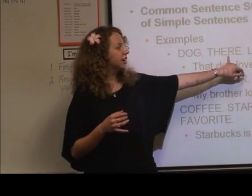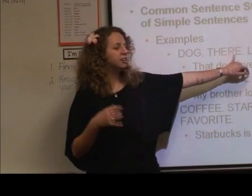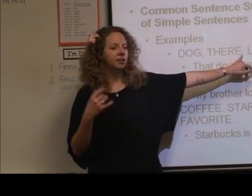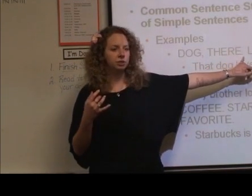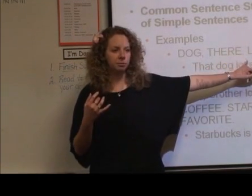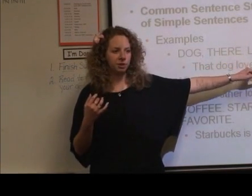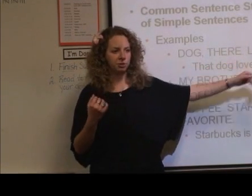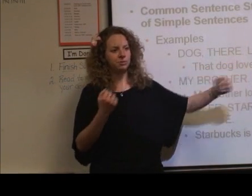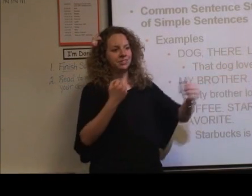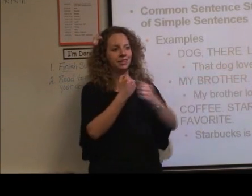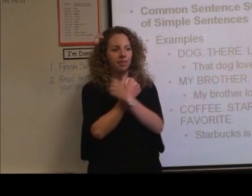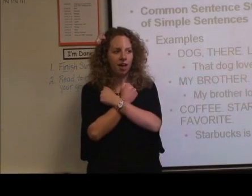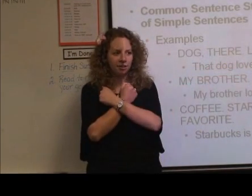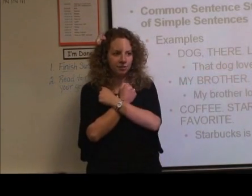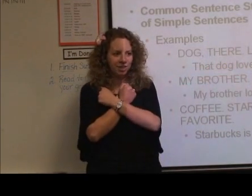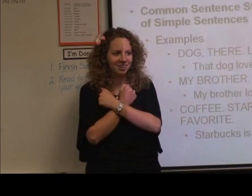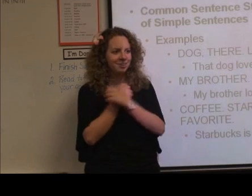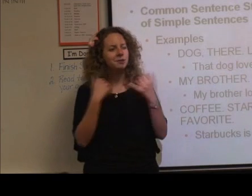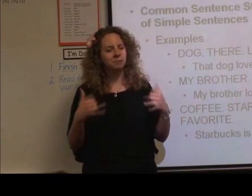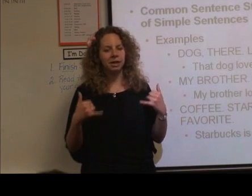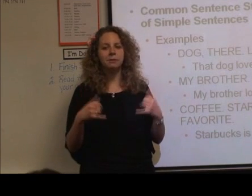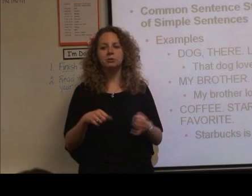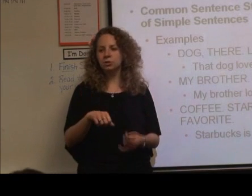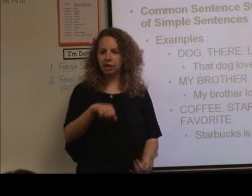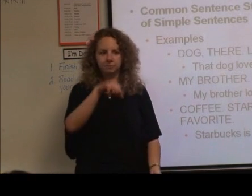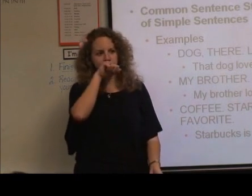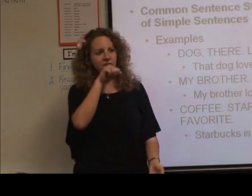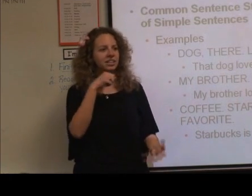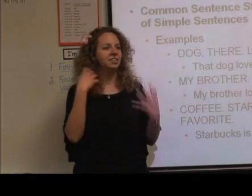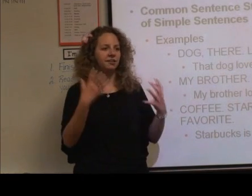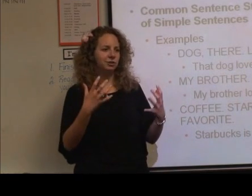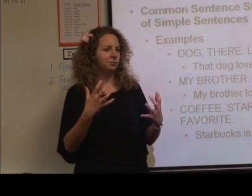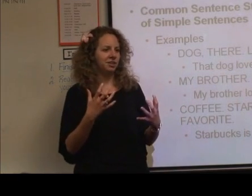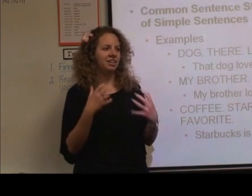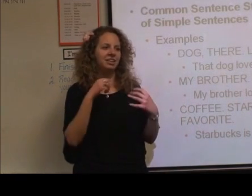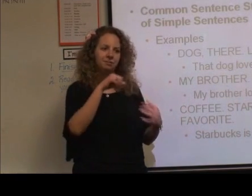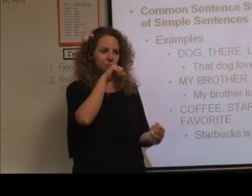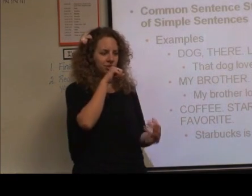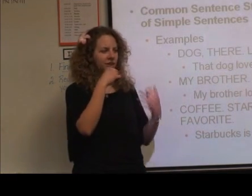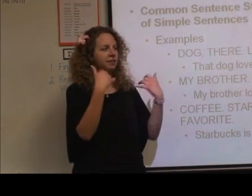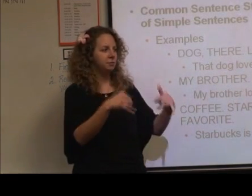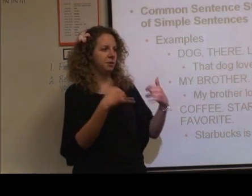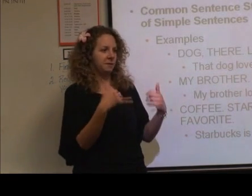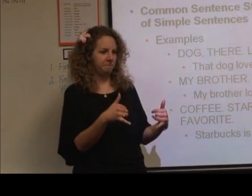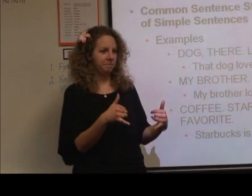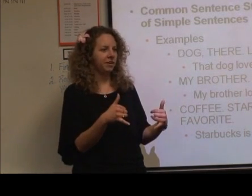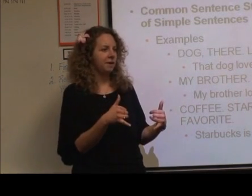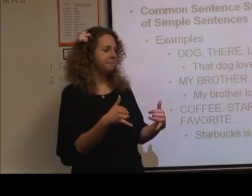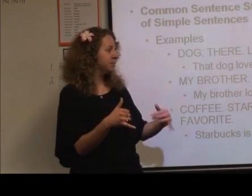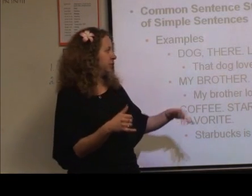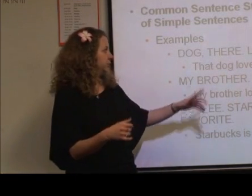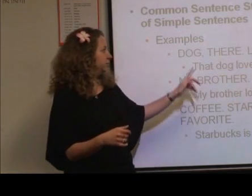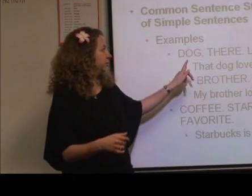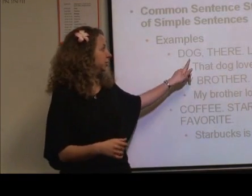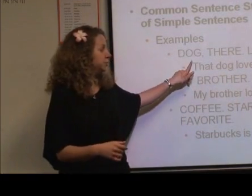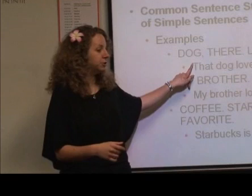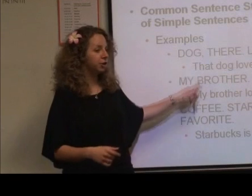there loves to play. So you wouldn't say loves play, but you would do like, he loves to play. He loves play, okay? So for this one, you